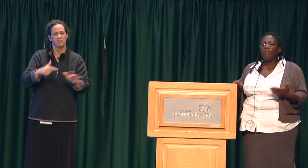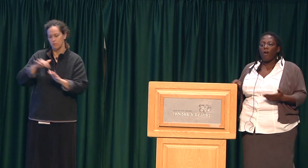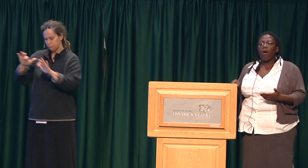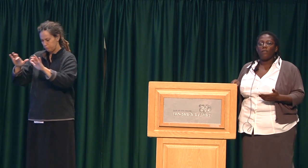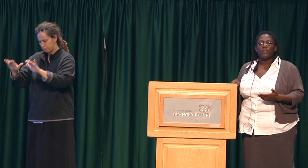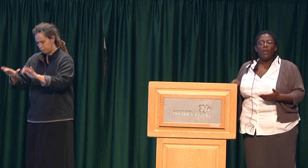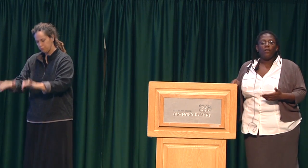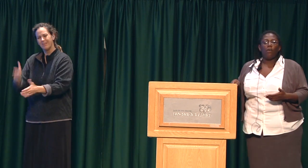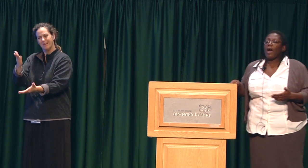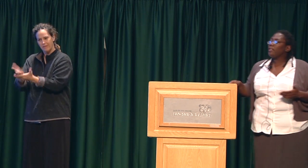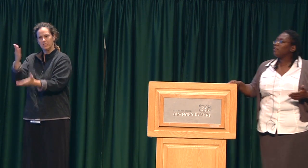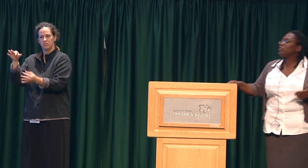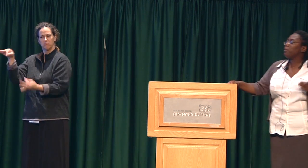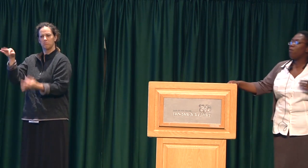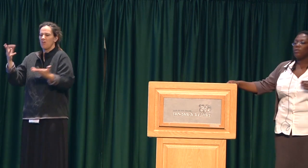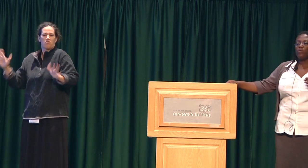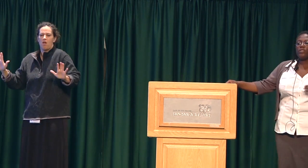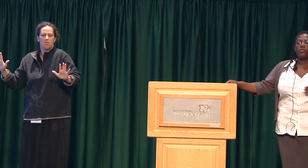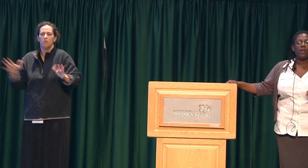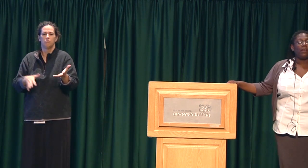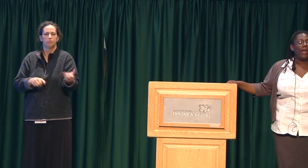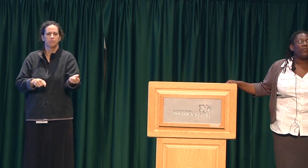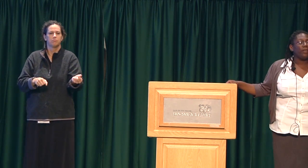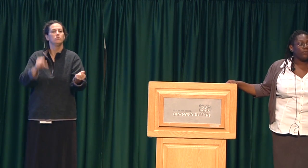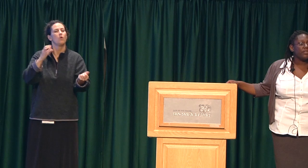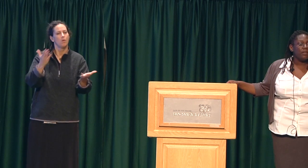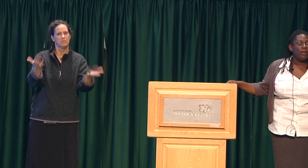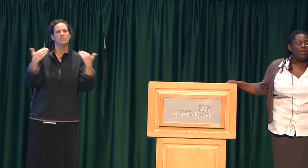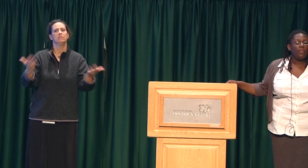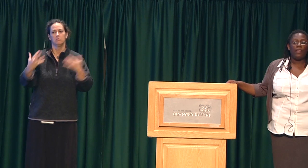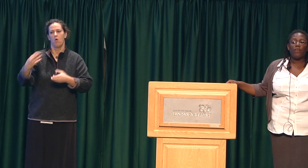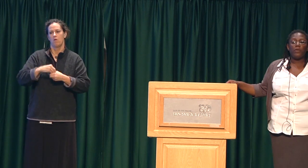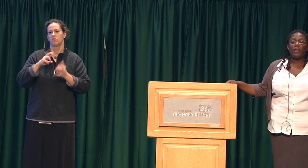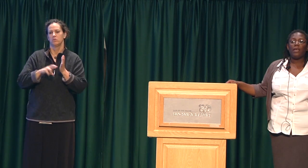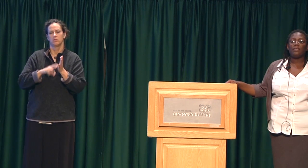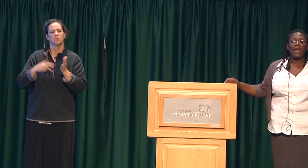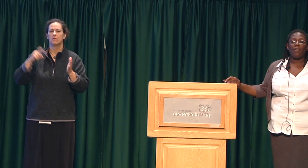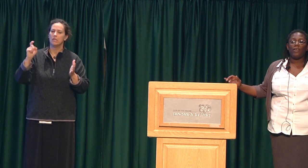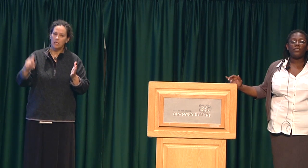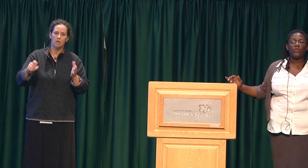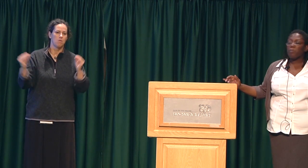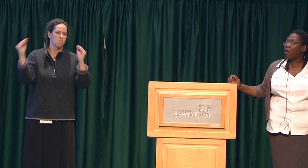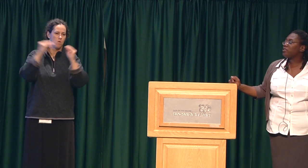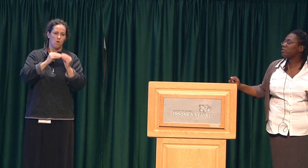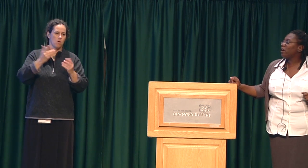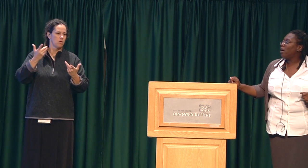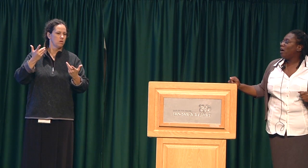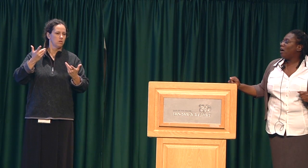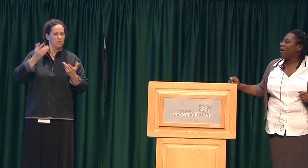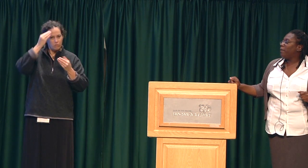just get involved. I think there should be more research done on health literacy in the deaf community because that area is so